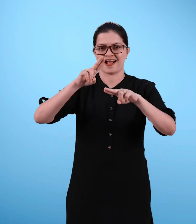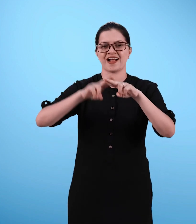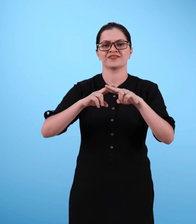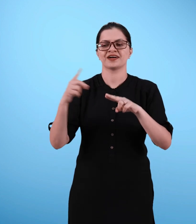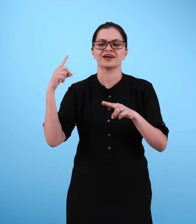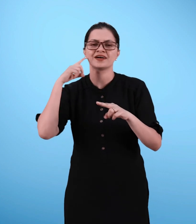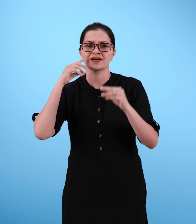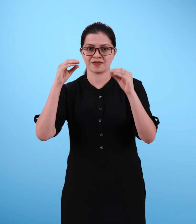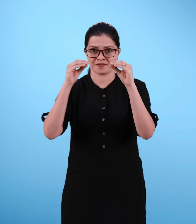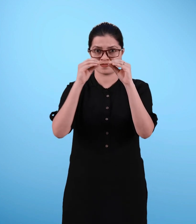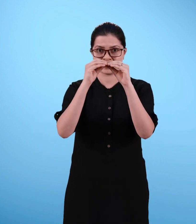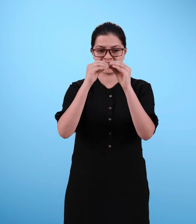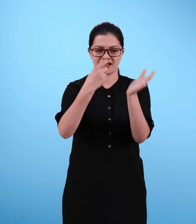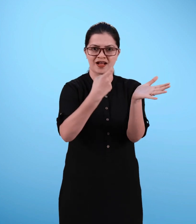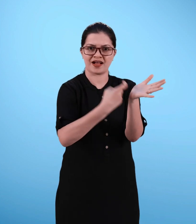separated into a few thin strands.